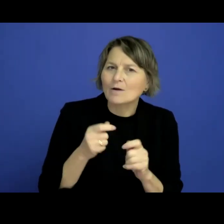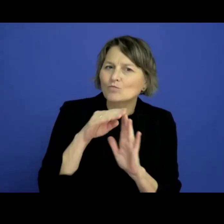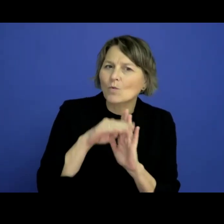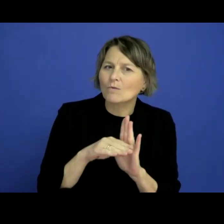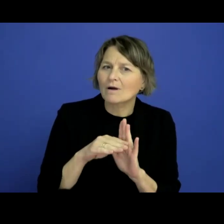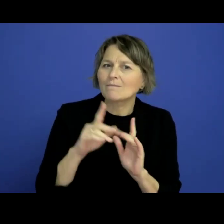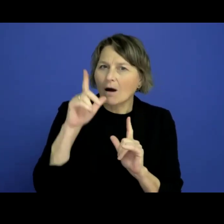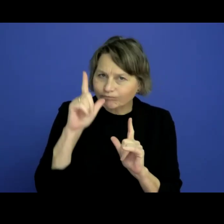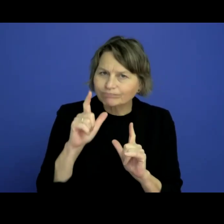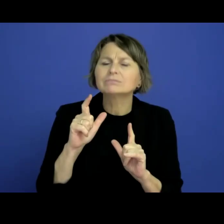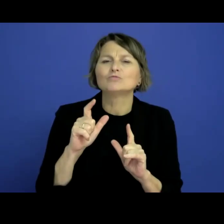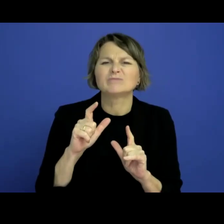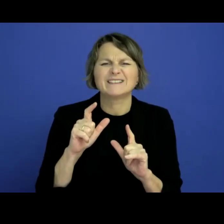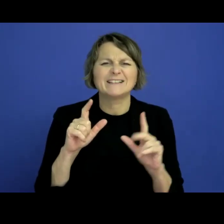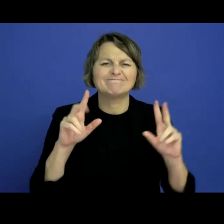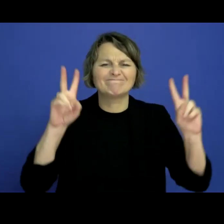protection program